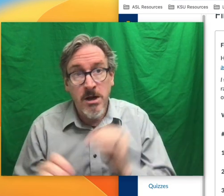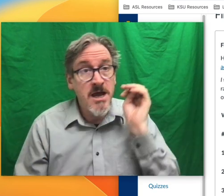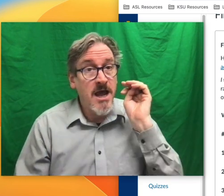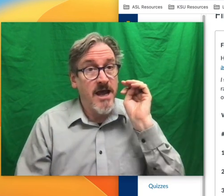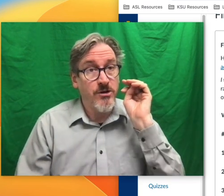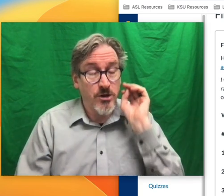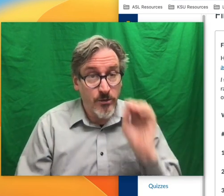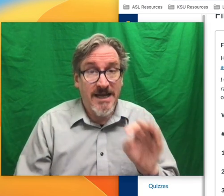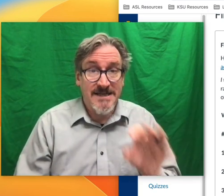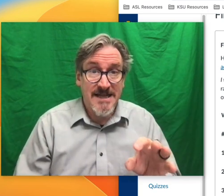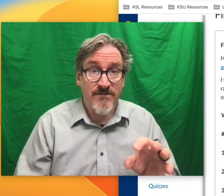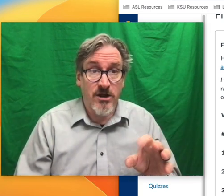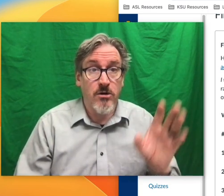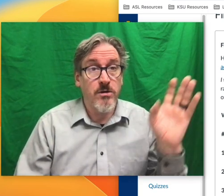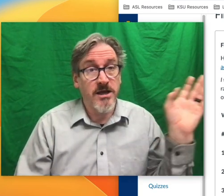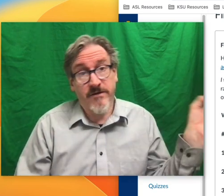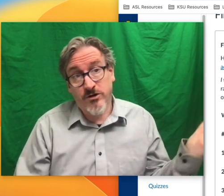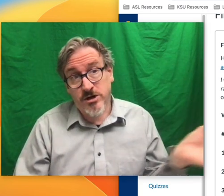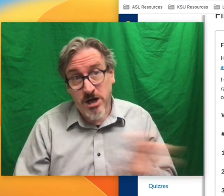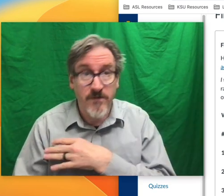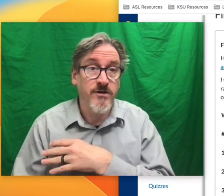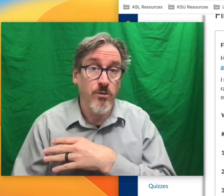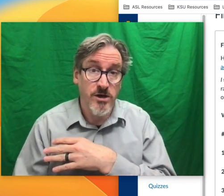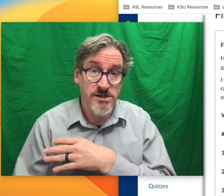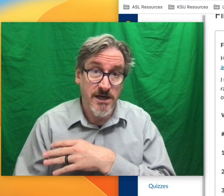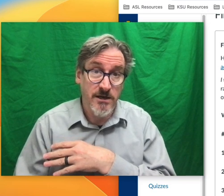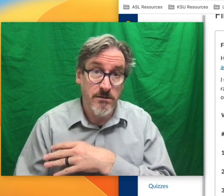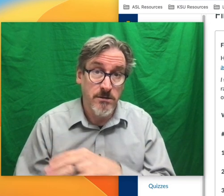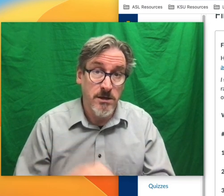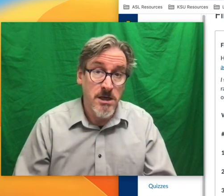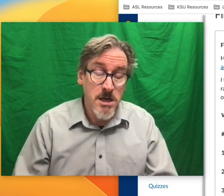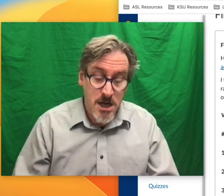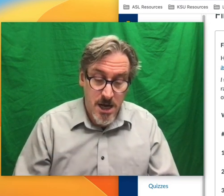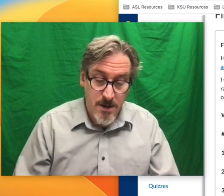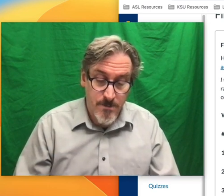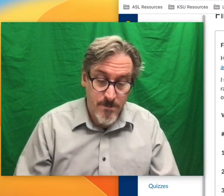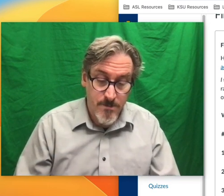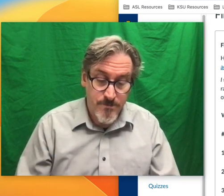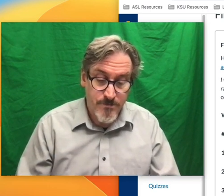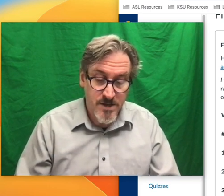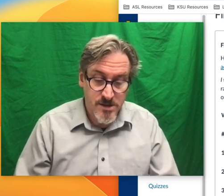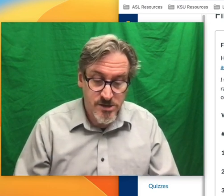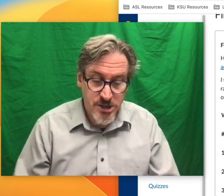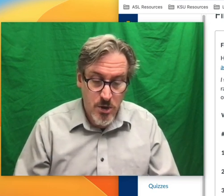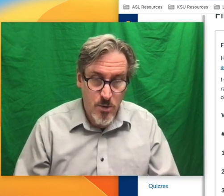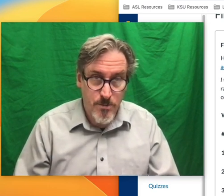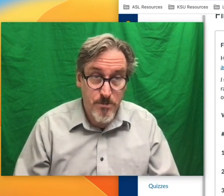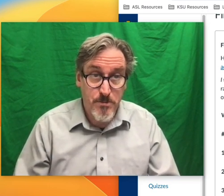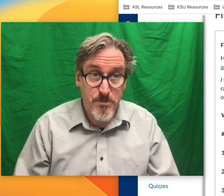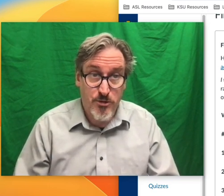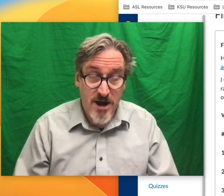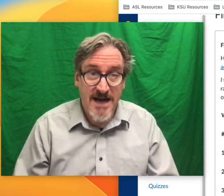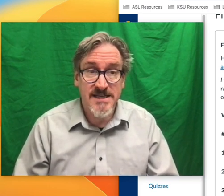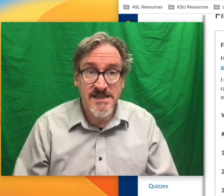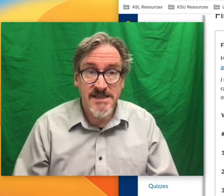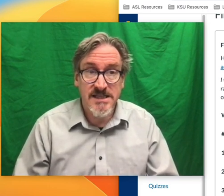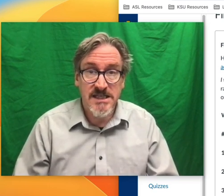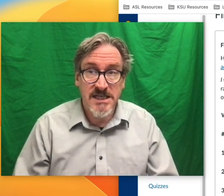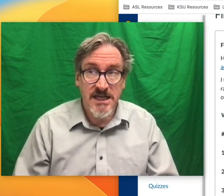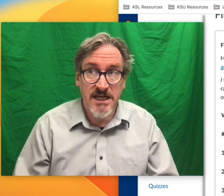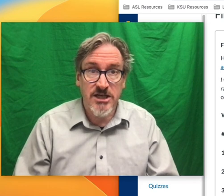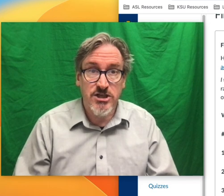flow. And you can only get to that flow if you're confident in what you're signing. So